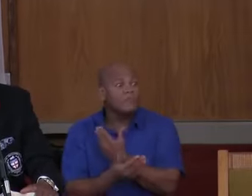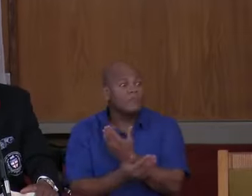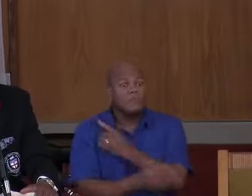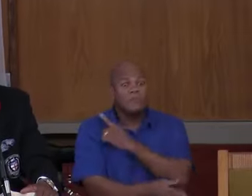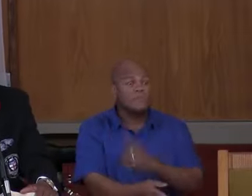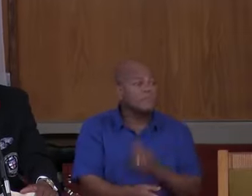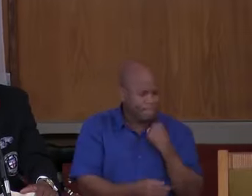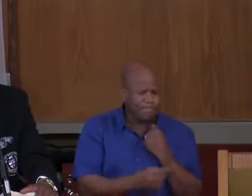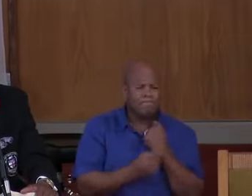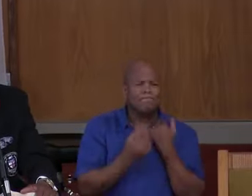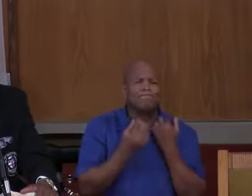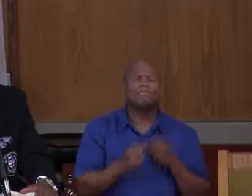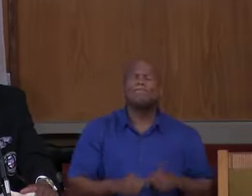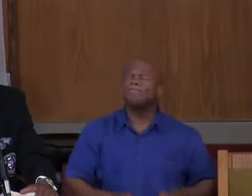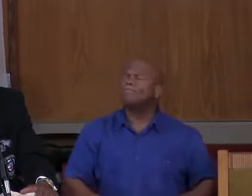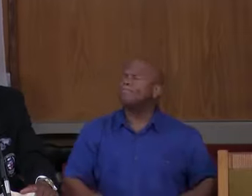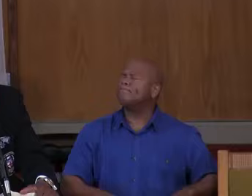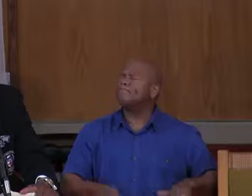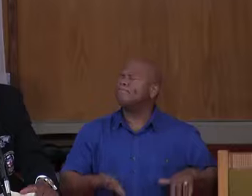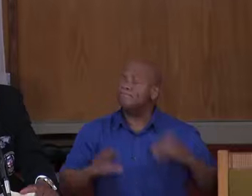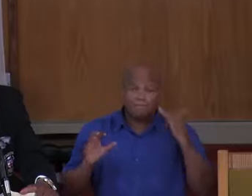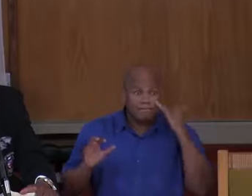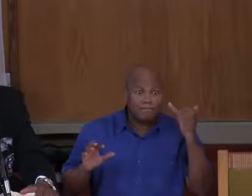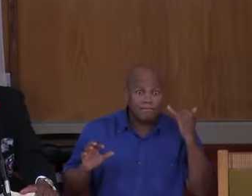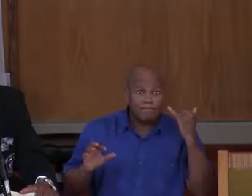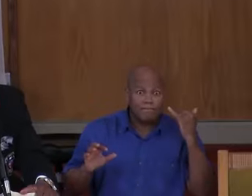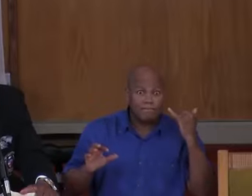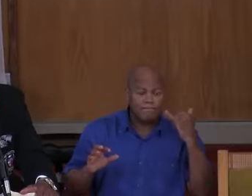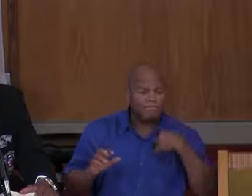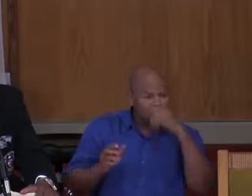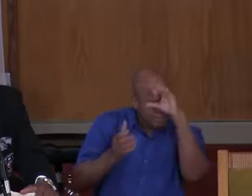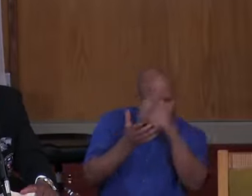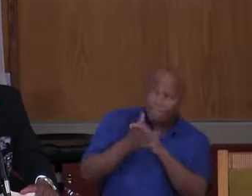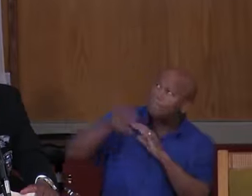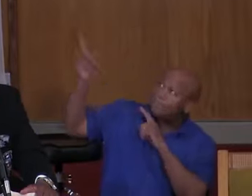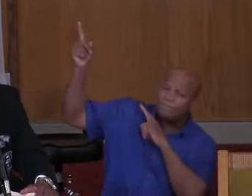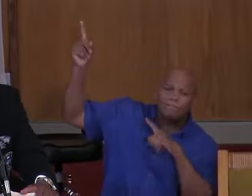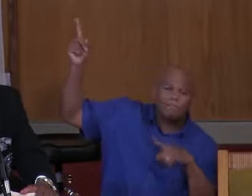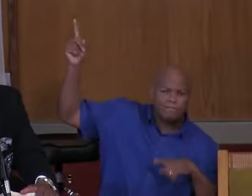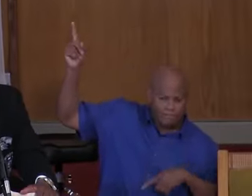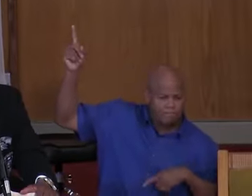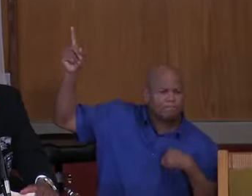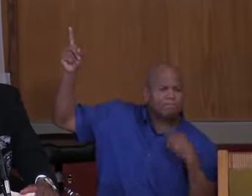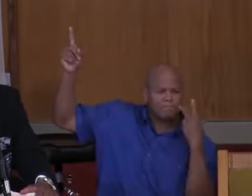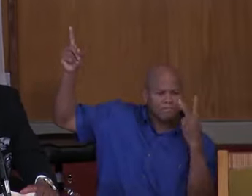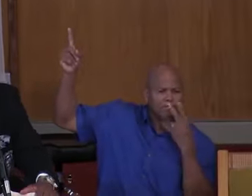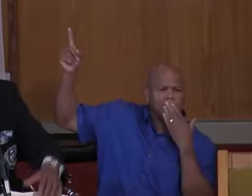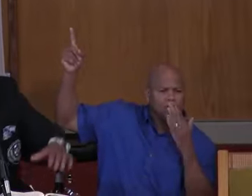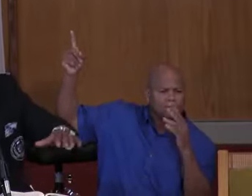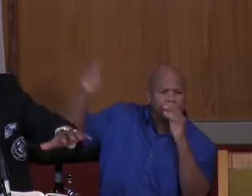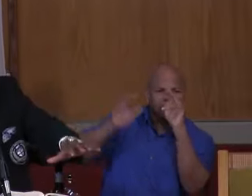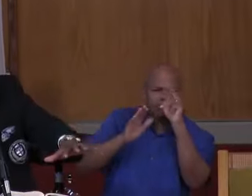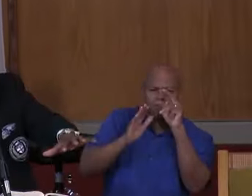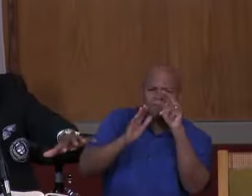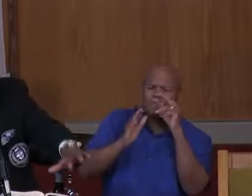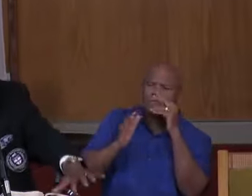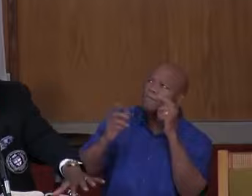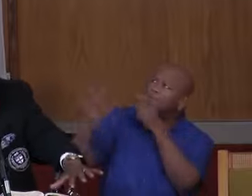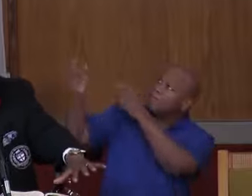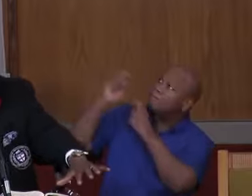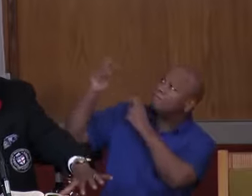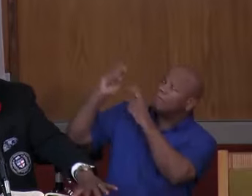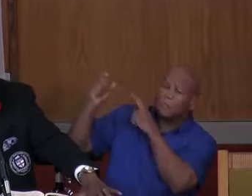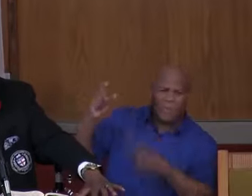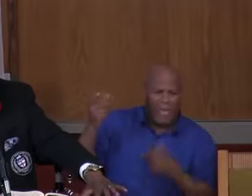up waiting had I accepted. I would believe that the Lord, I would see the goodness of the Lord while I was yet in the